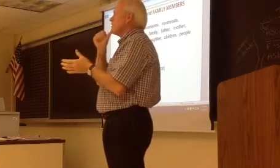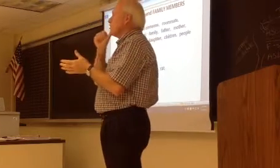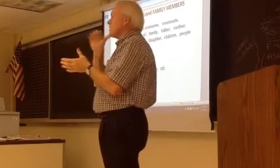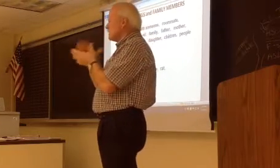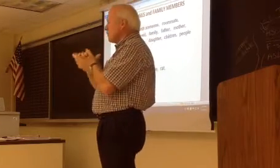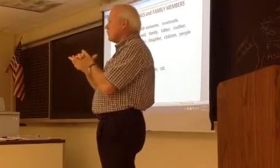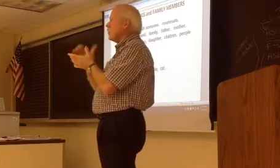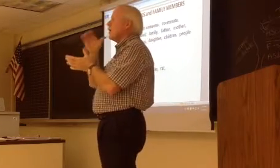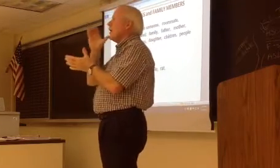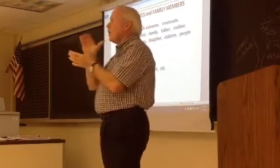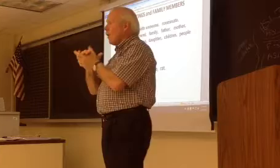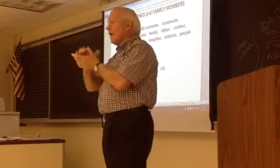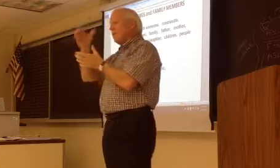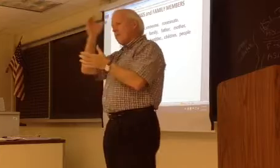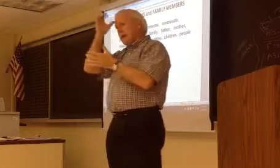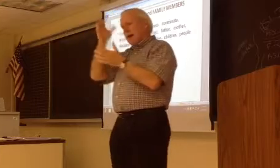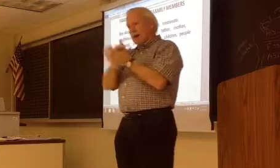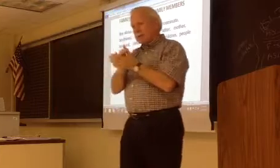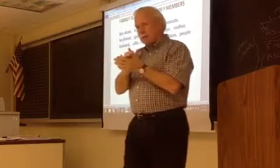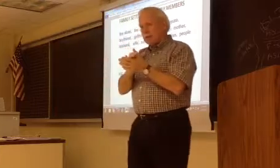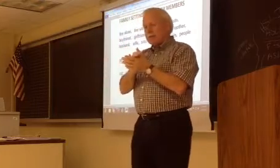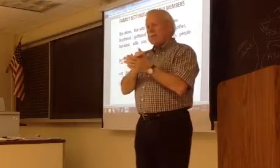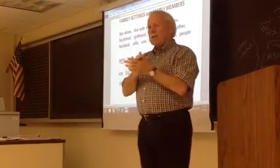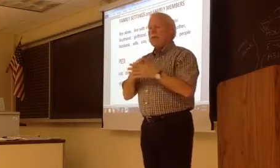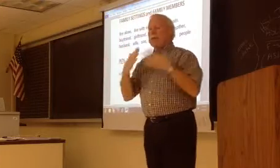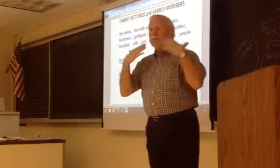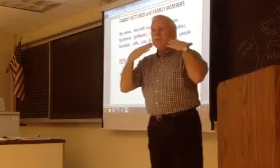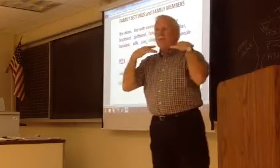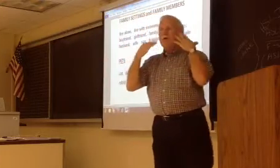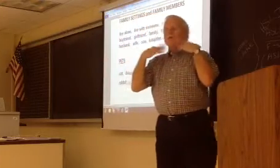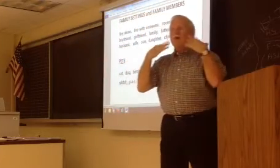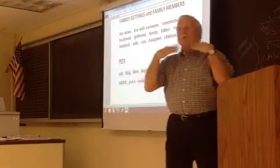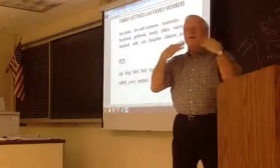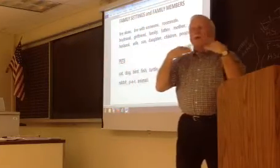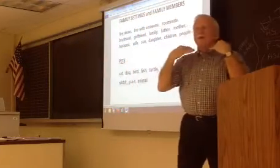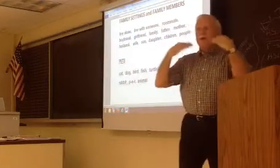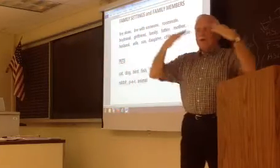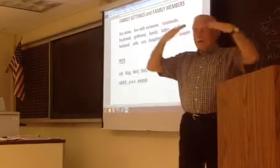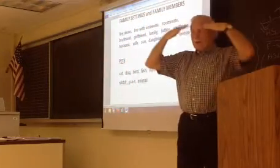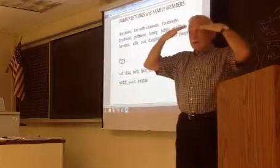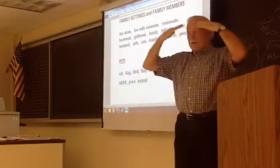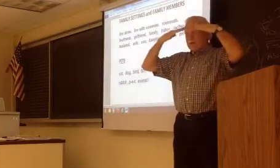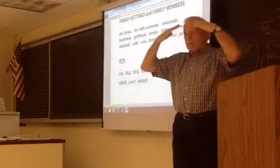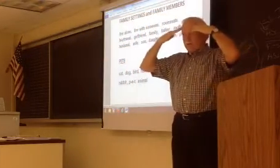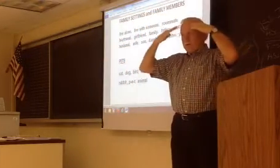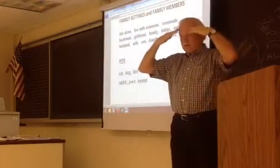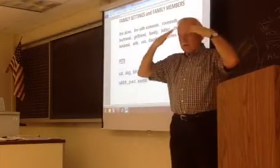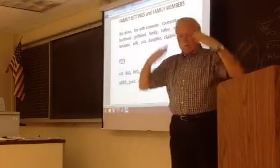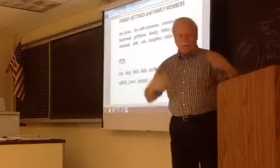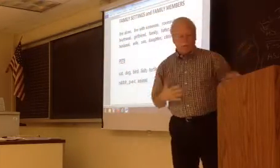that are acceptable. Wife, husband. Everything female's off here, everything male's off here.